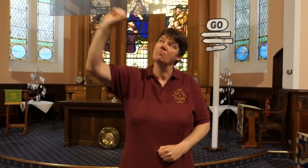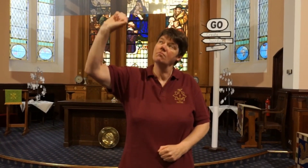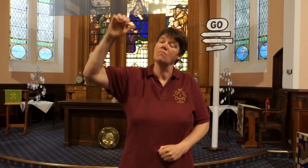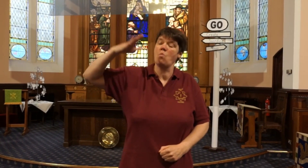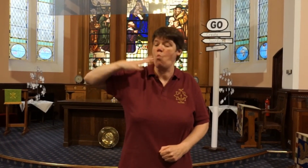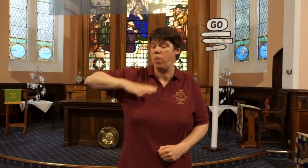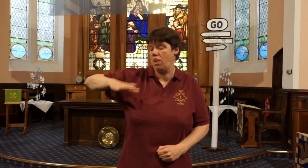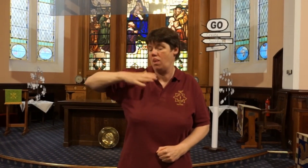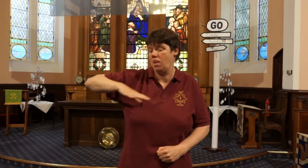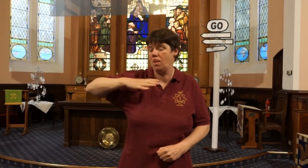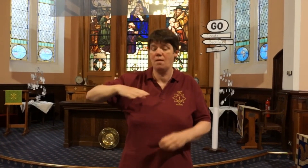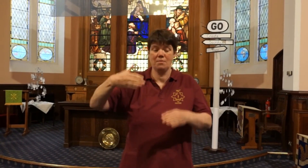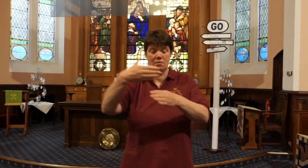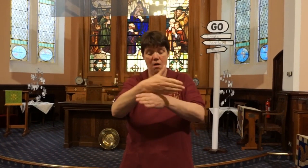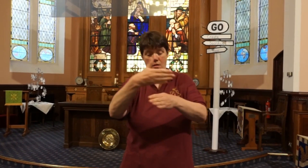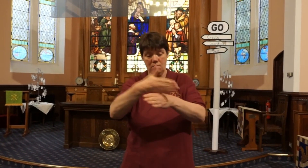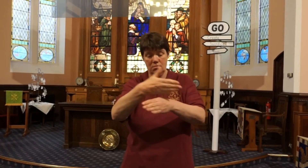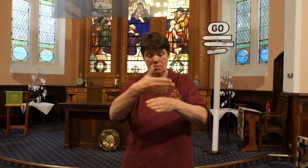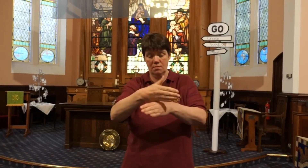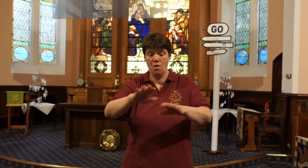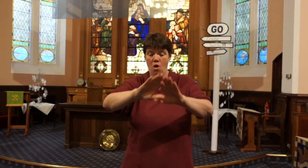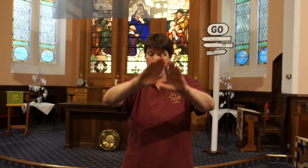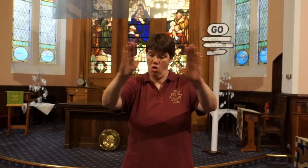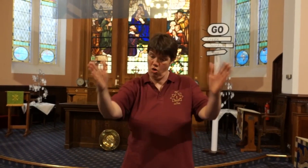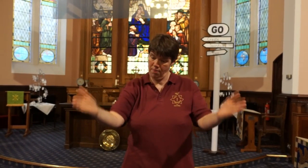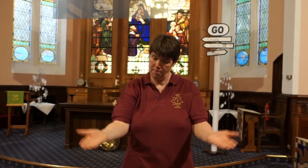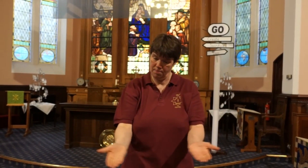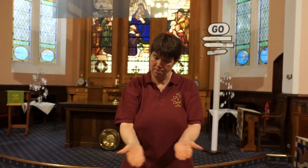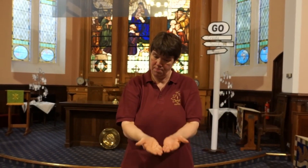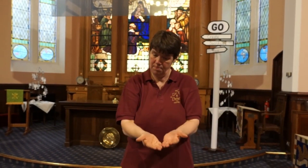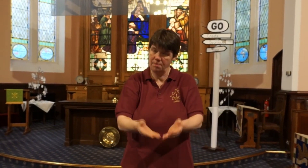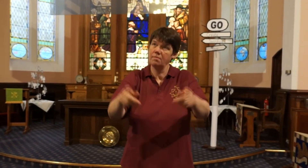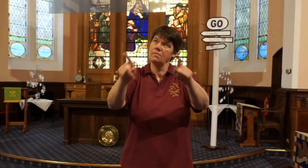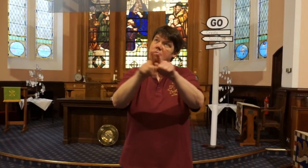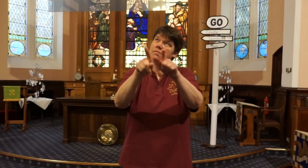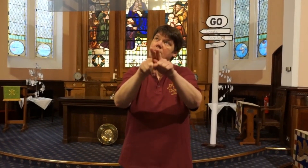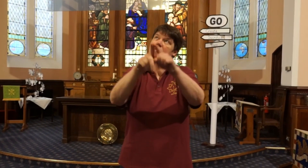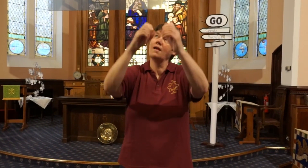done, on earth as in heaven.